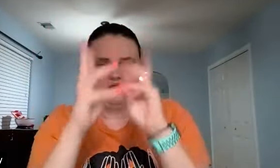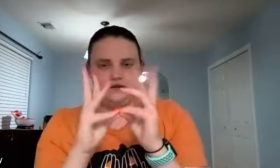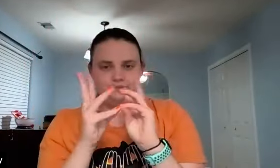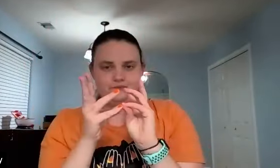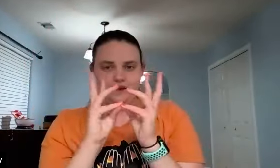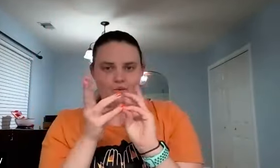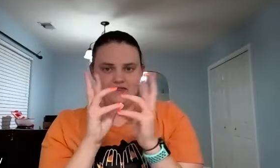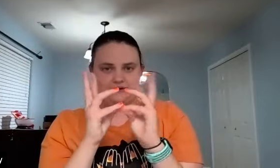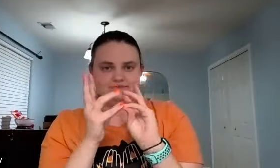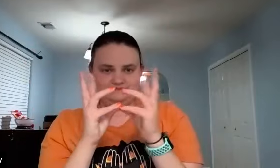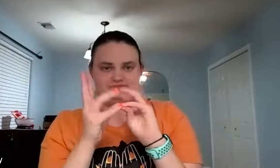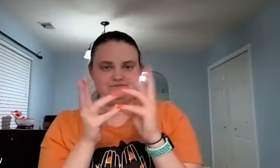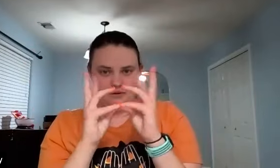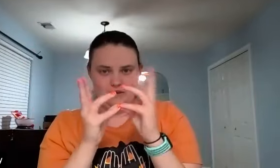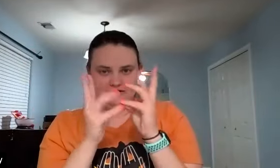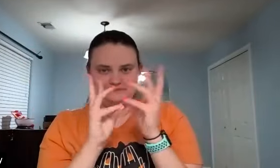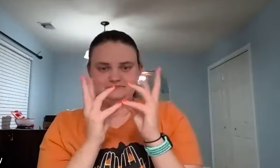weather, weather, weather.